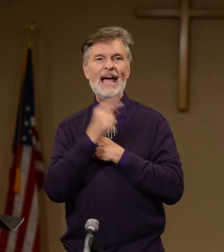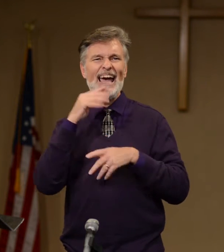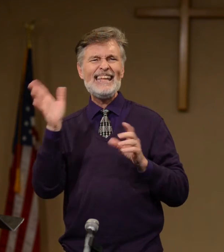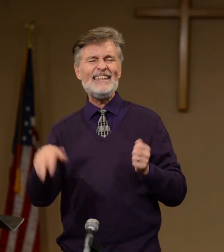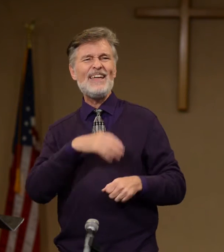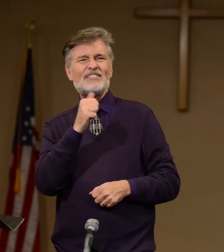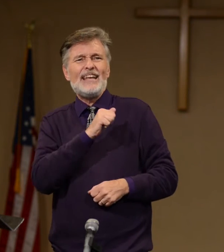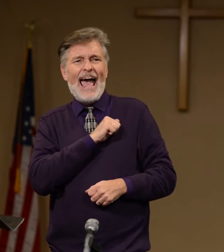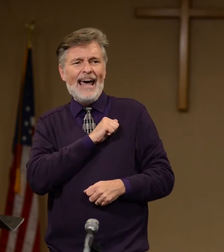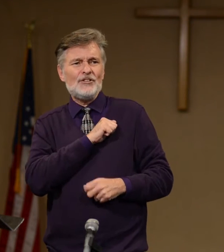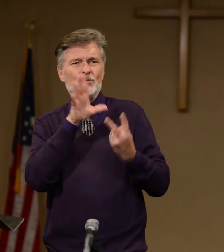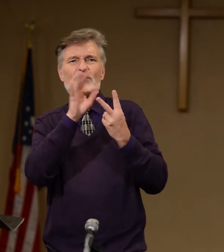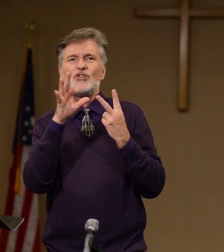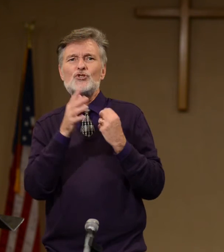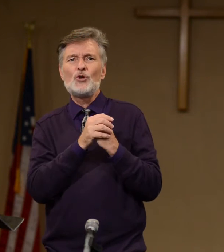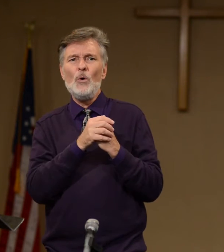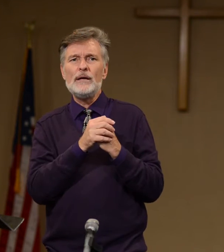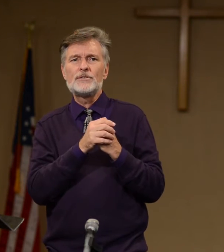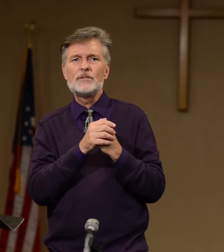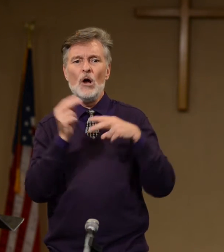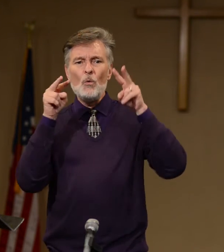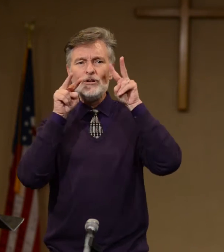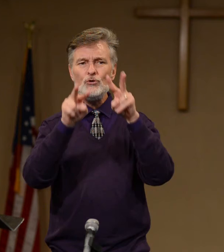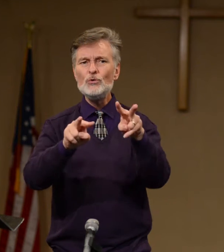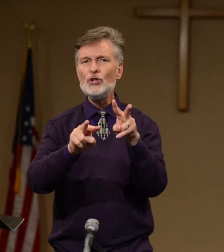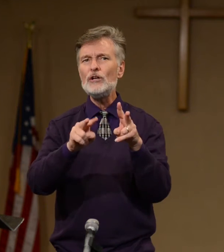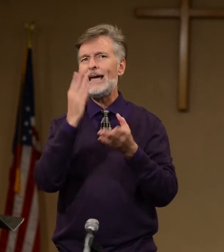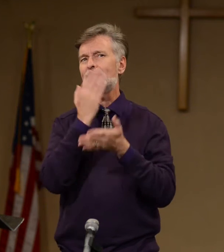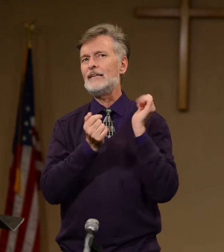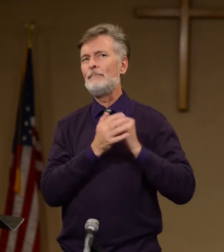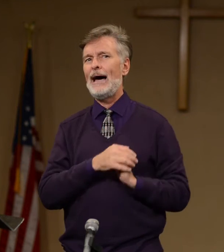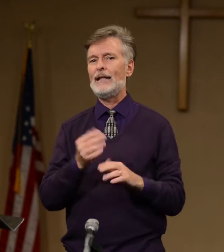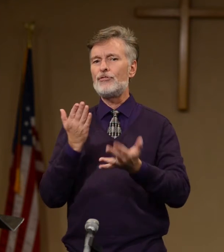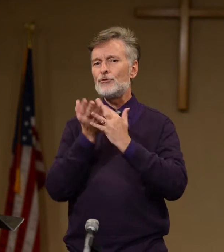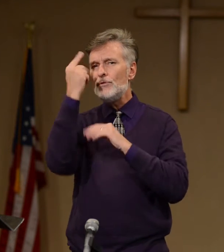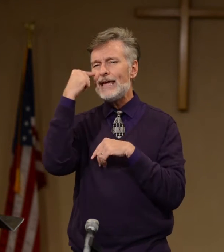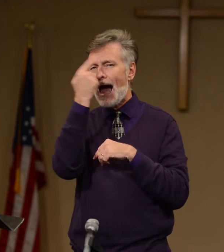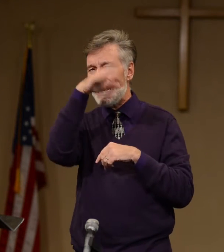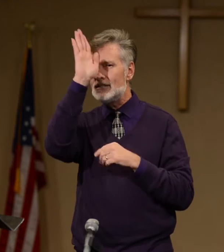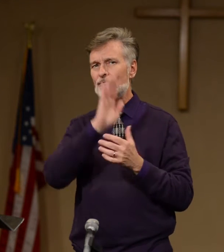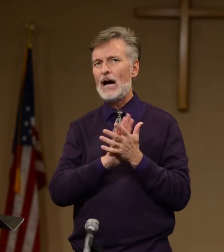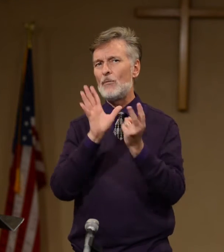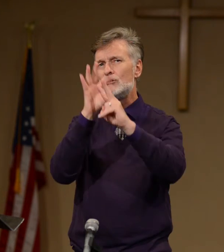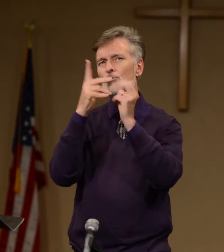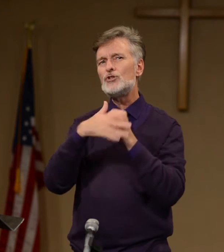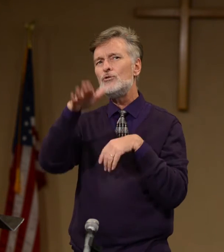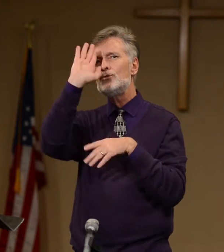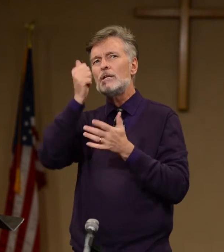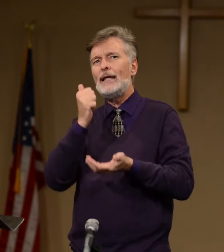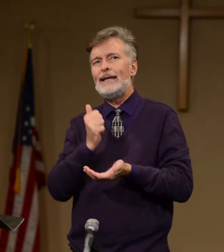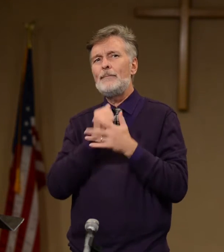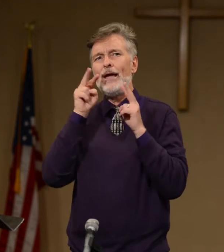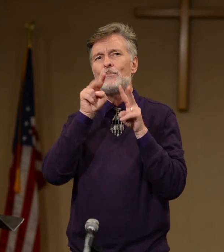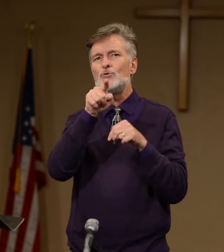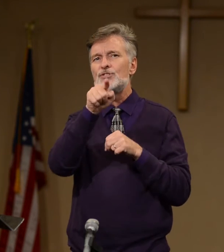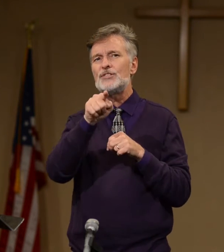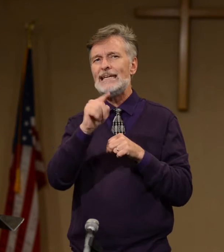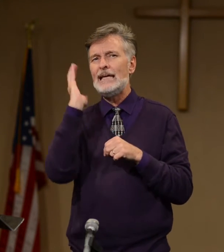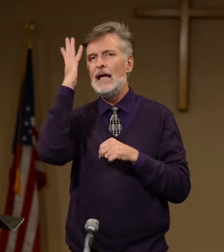And again, that's an attitude. It's a choice. When you look at somebody through the eyes of God, when you choose to let him help you see